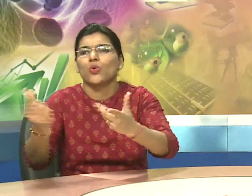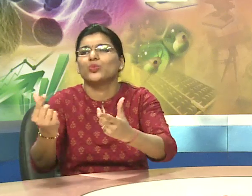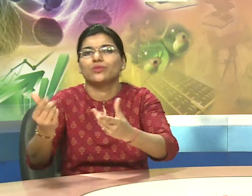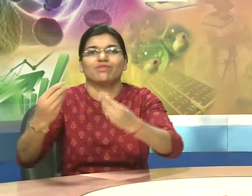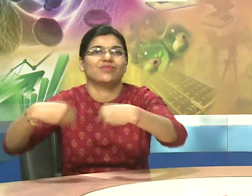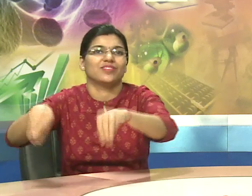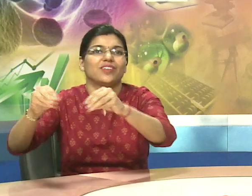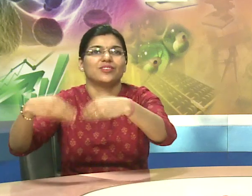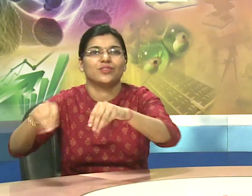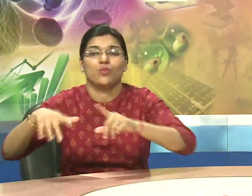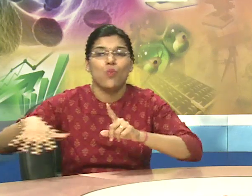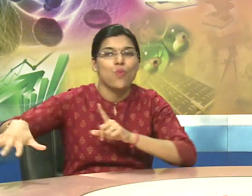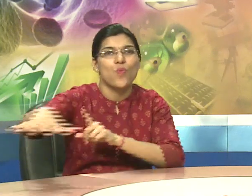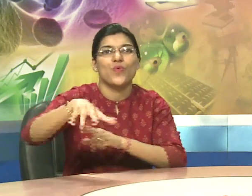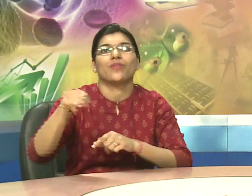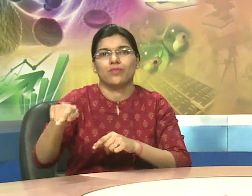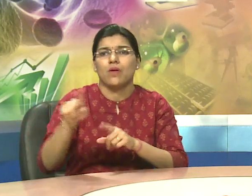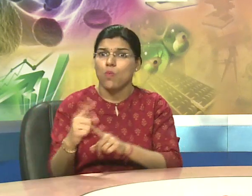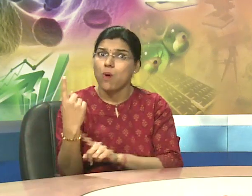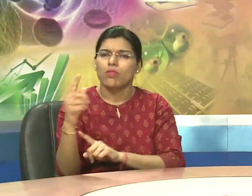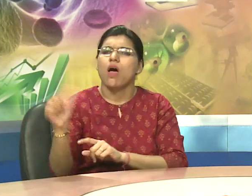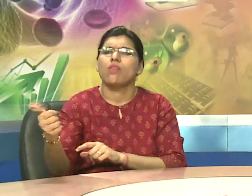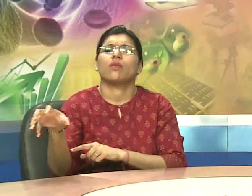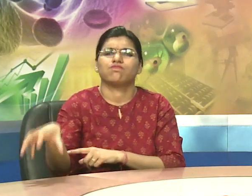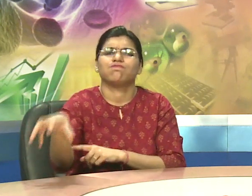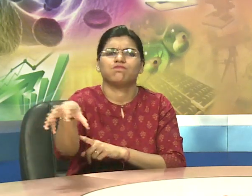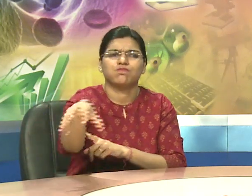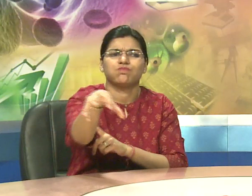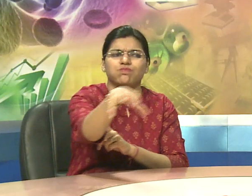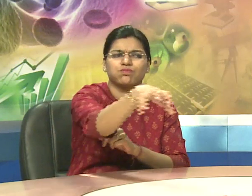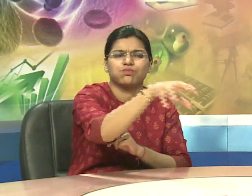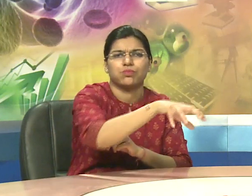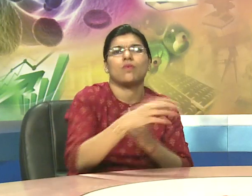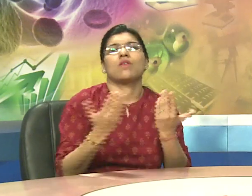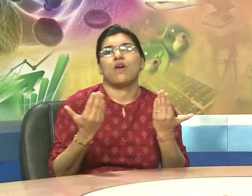It helps to travel raw material from one place to another place.